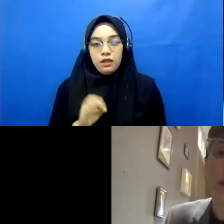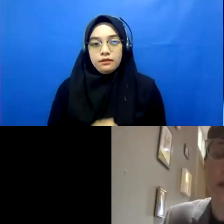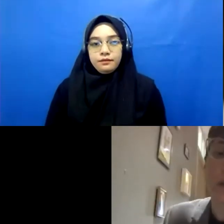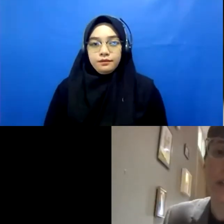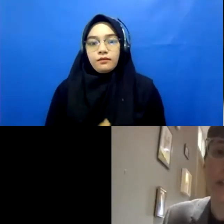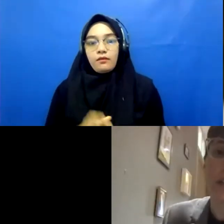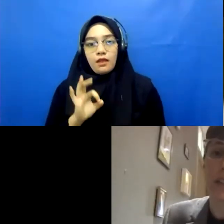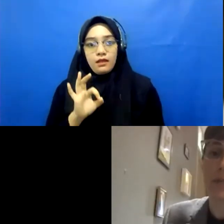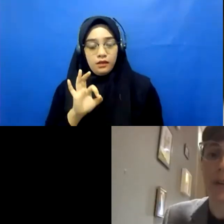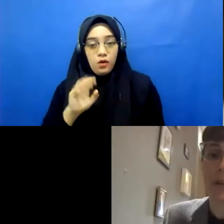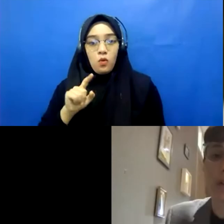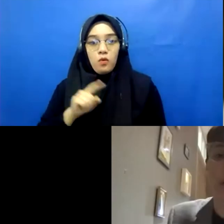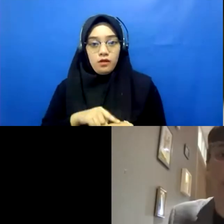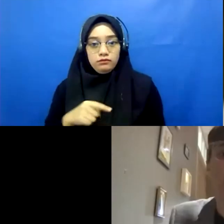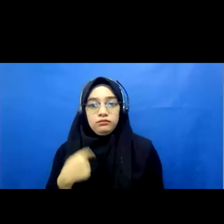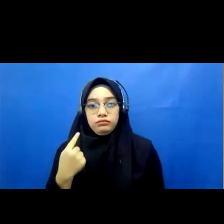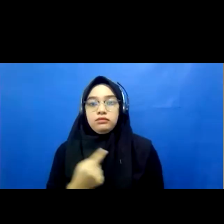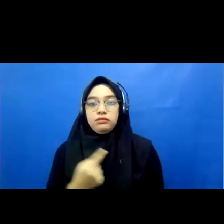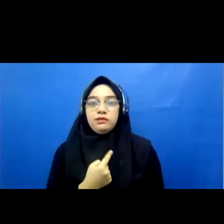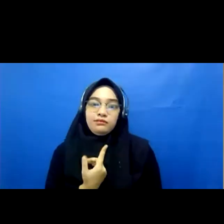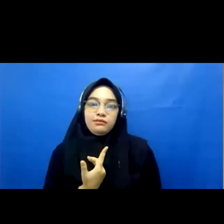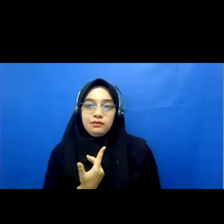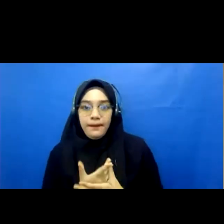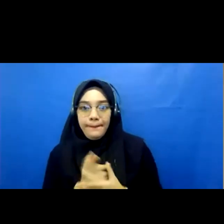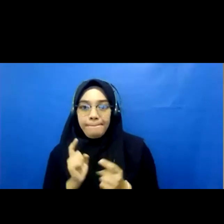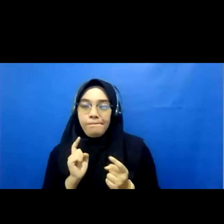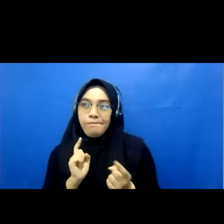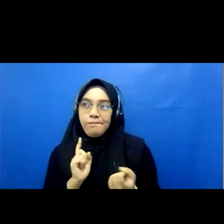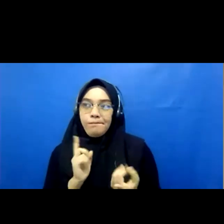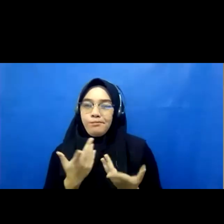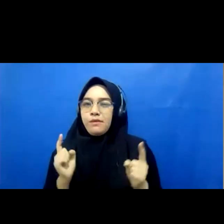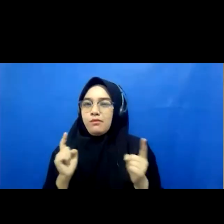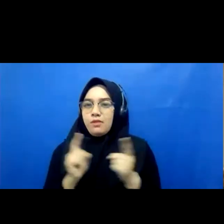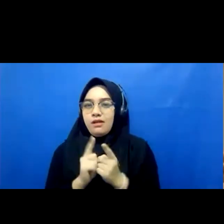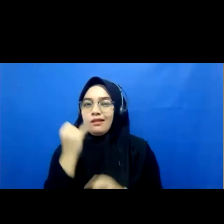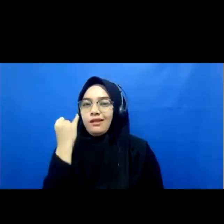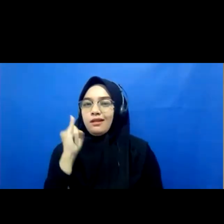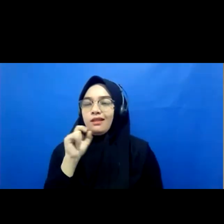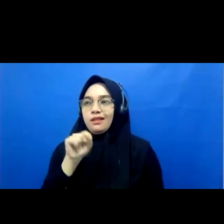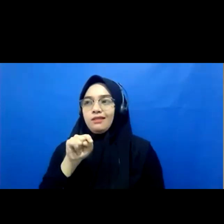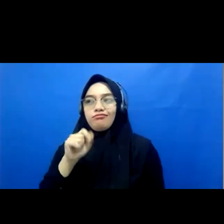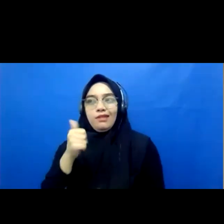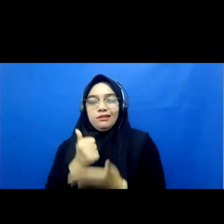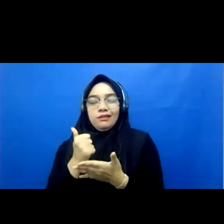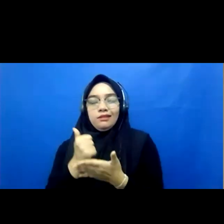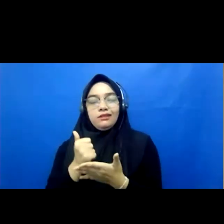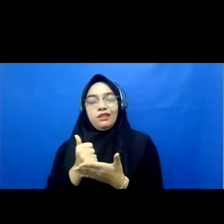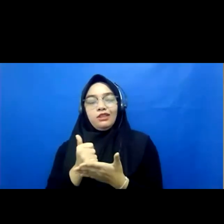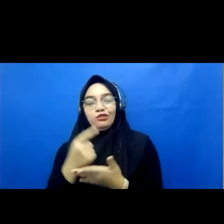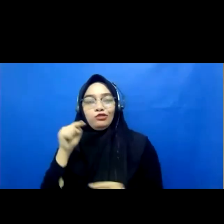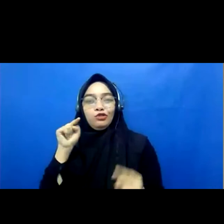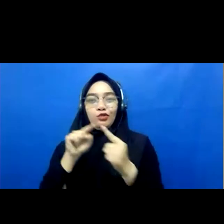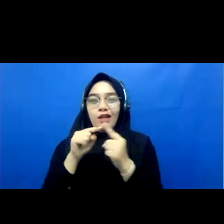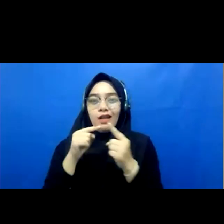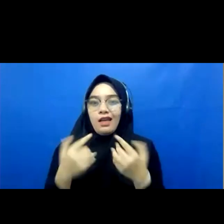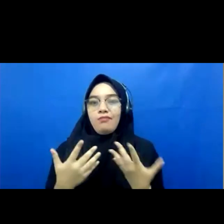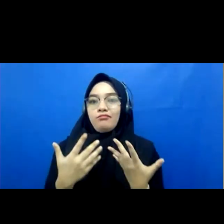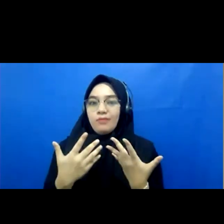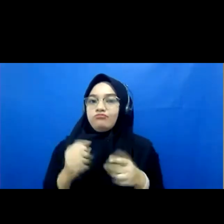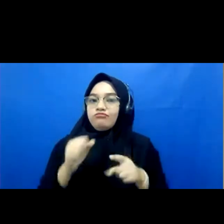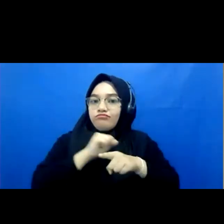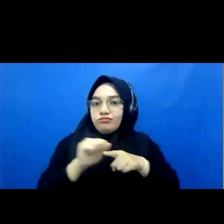When we initially founded STEPS, the idea was to provide training, model one inclusive business, just